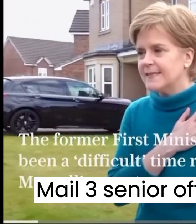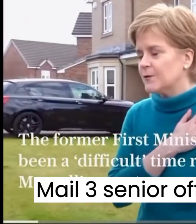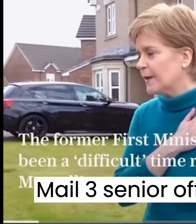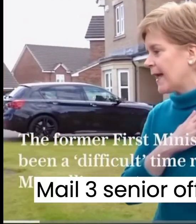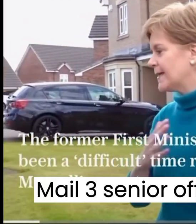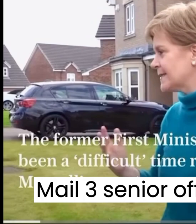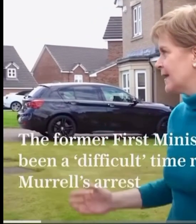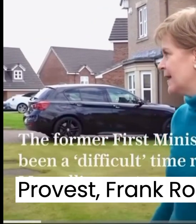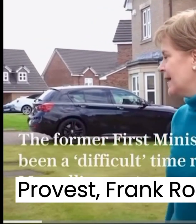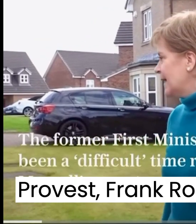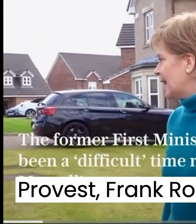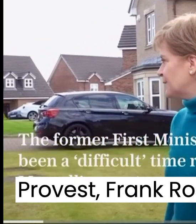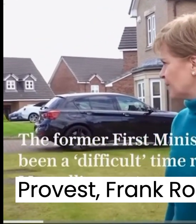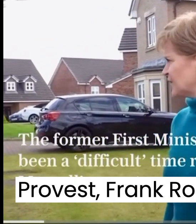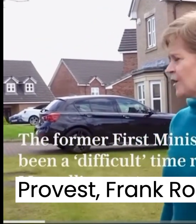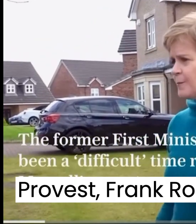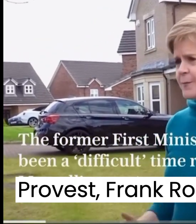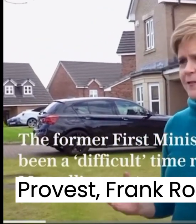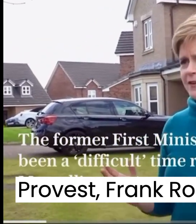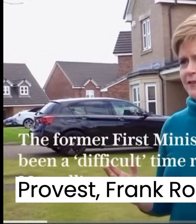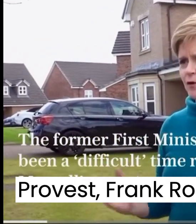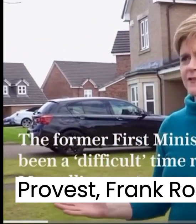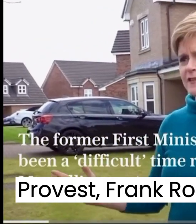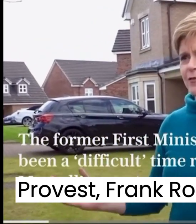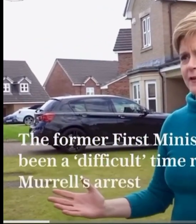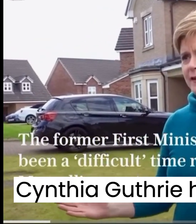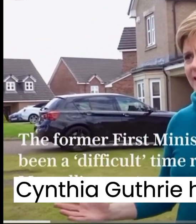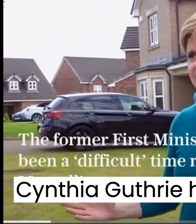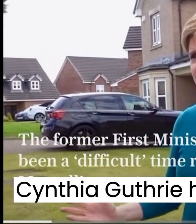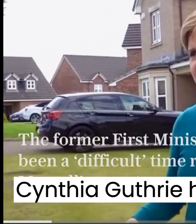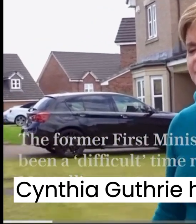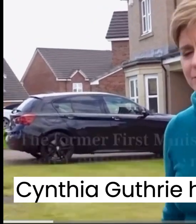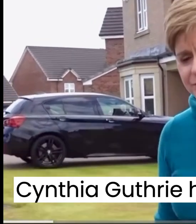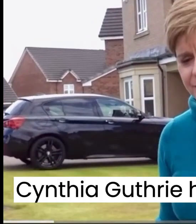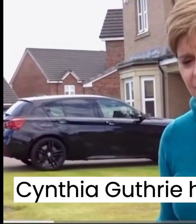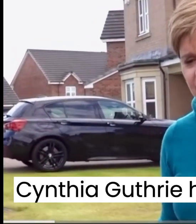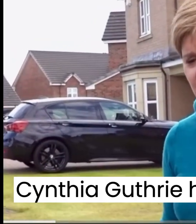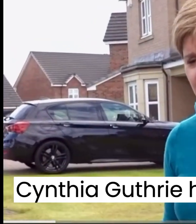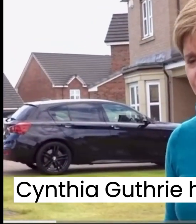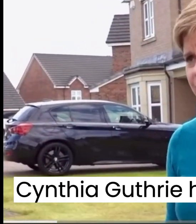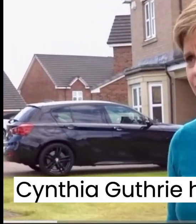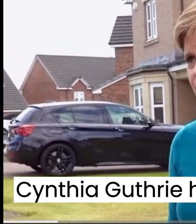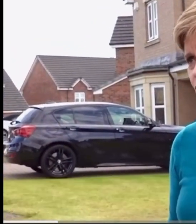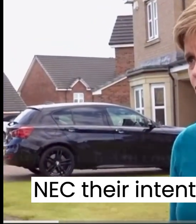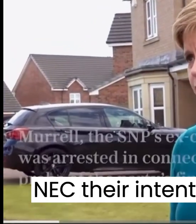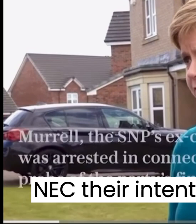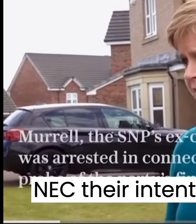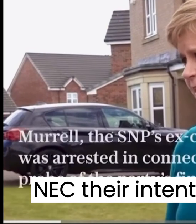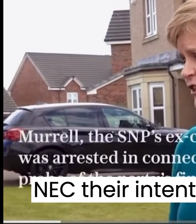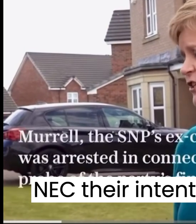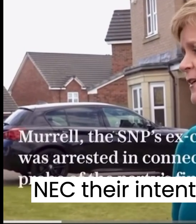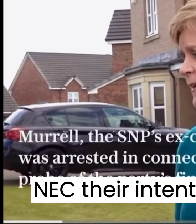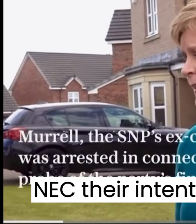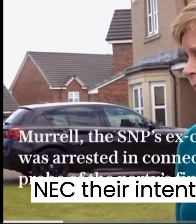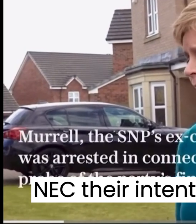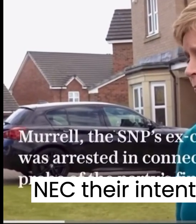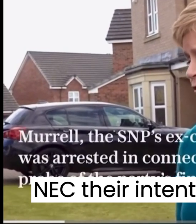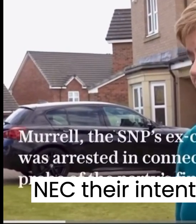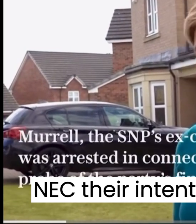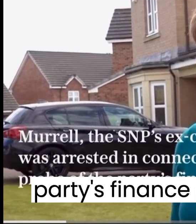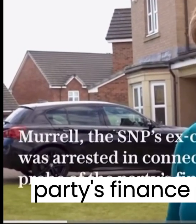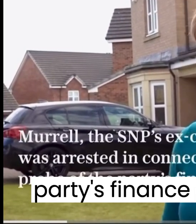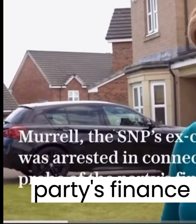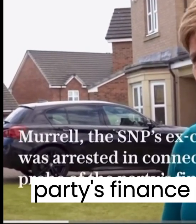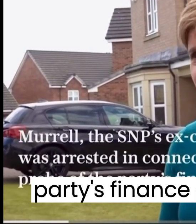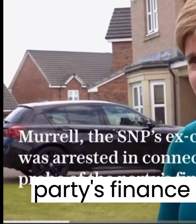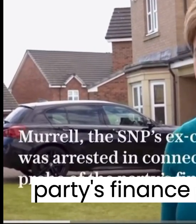officials, Edinburgh Lord Provost Frank Ross, Alison Graham, and Cynthia Guthrie, had just revealed to the NEC their intention to resign from